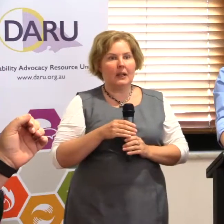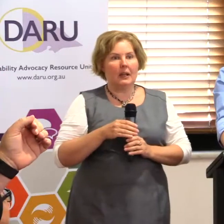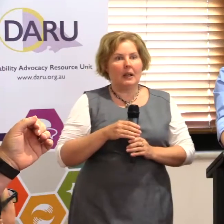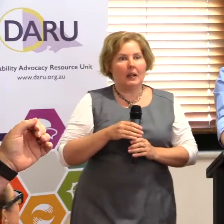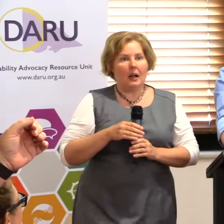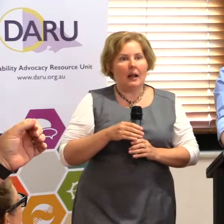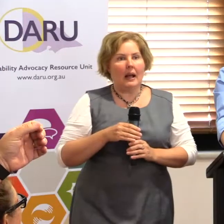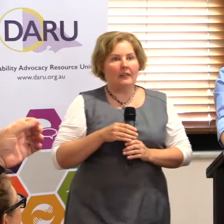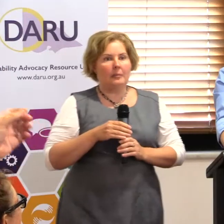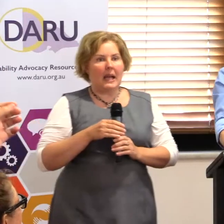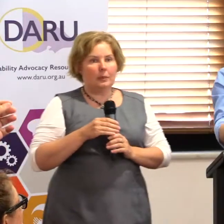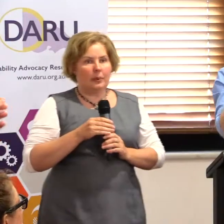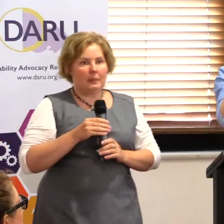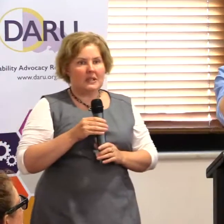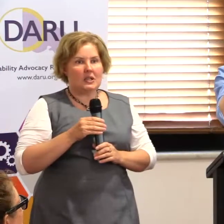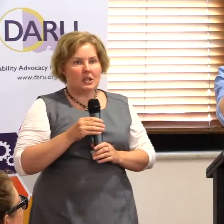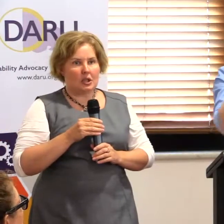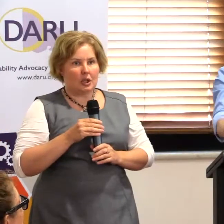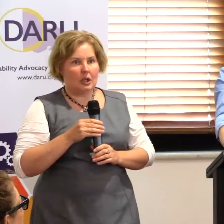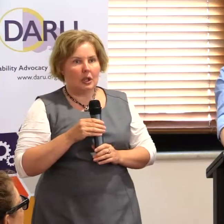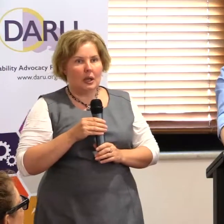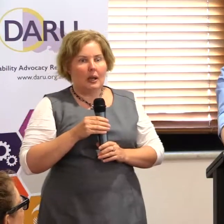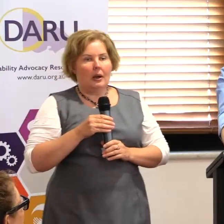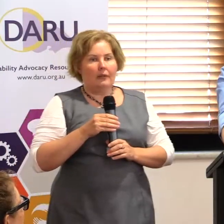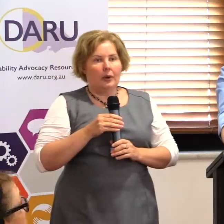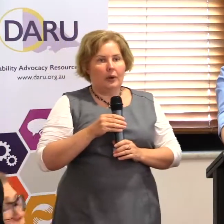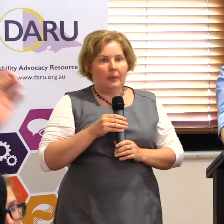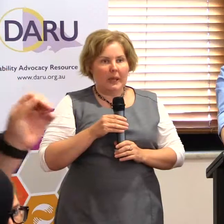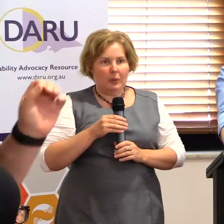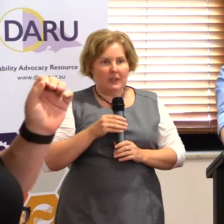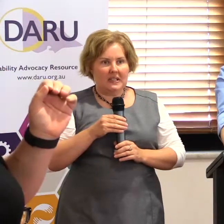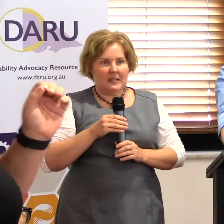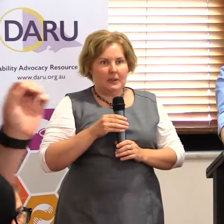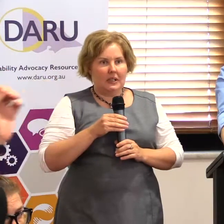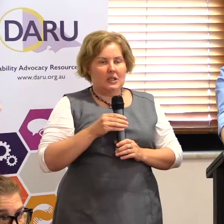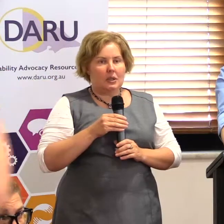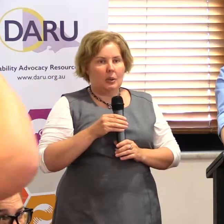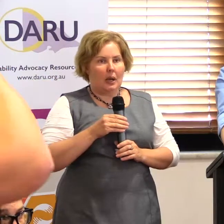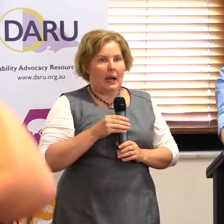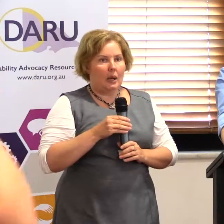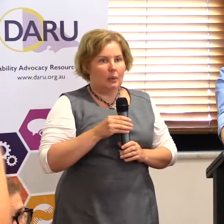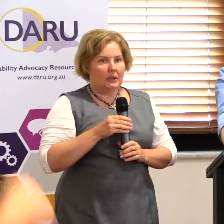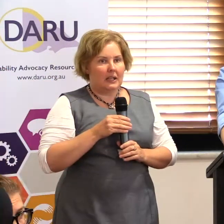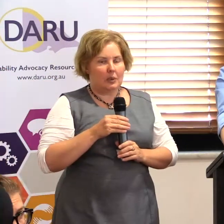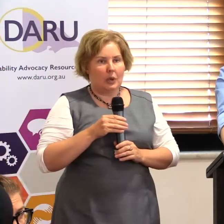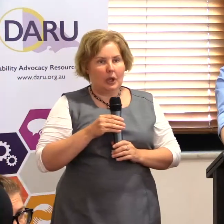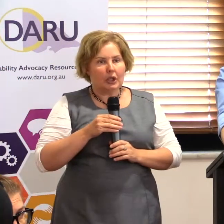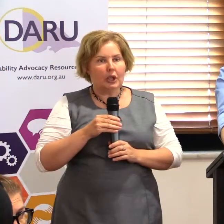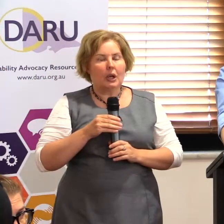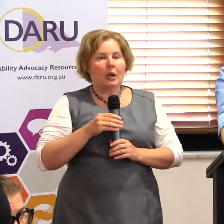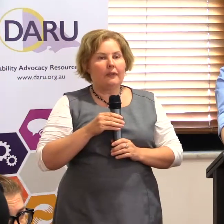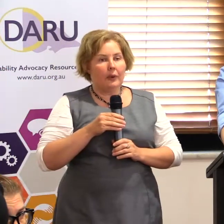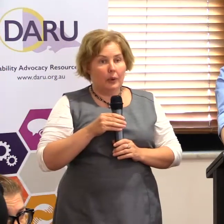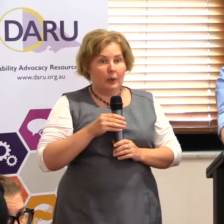Okay. Yep. Have made a promise to do for people with disabilities who would like to